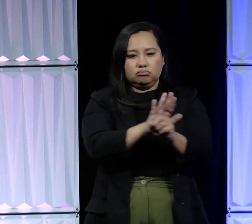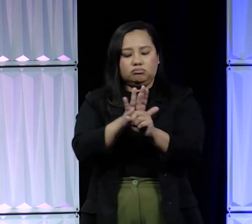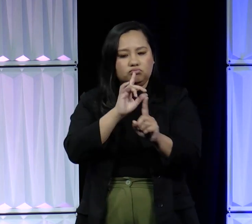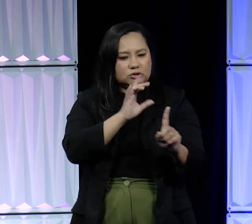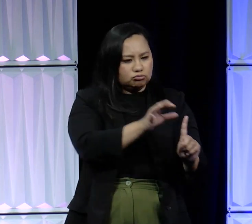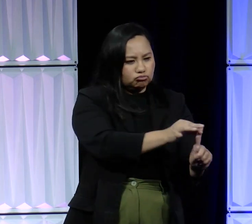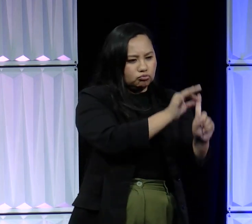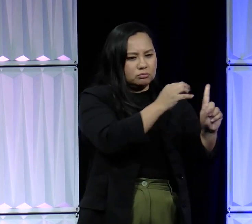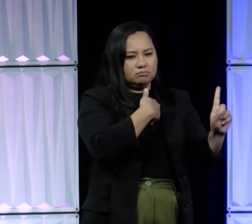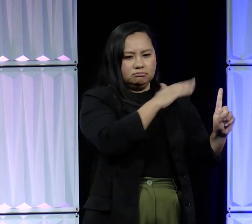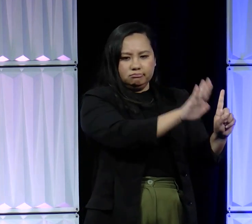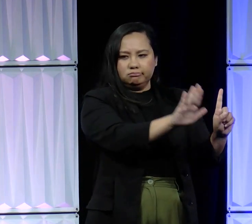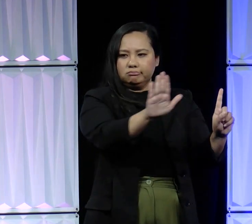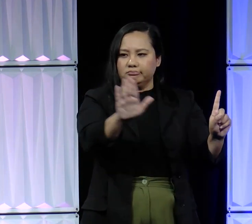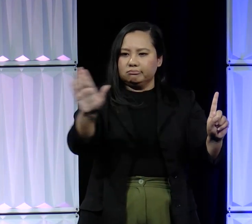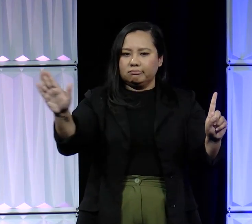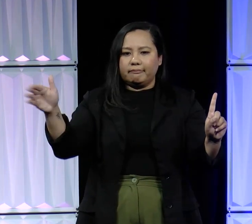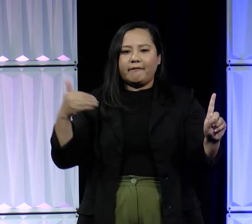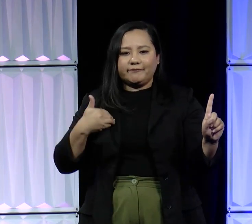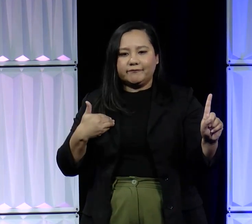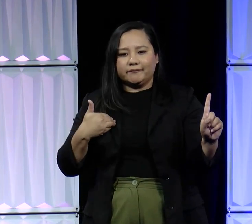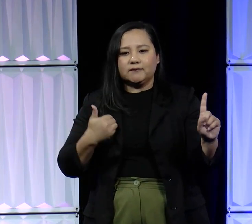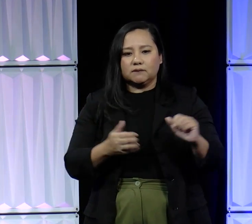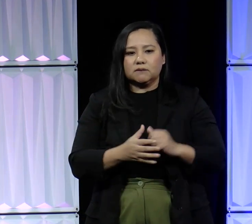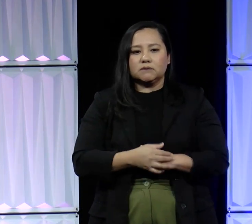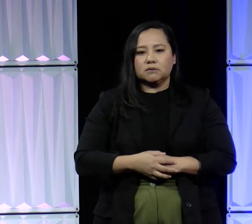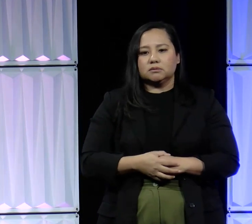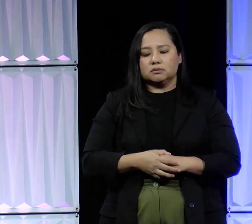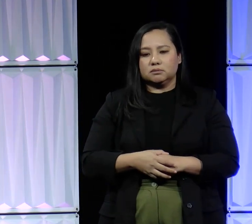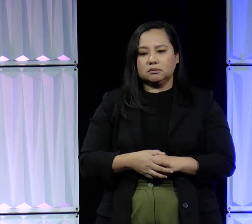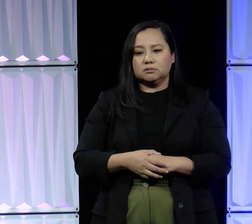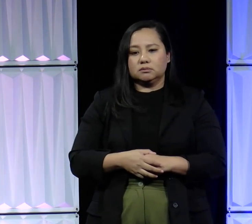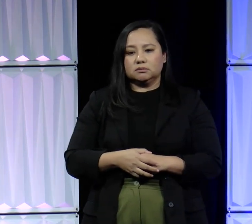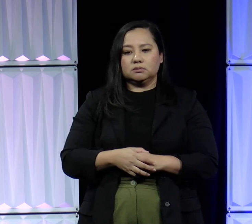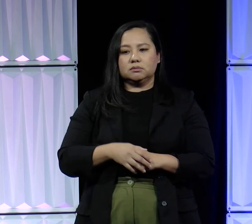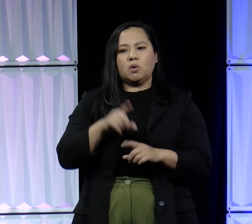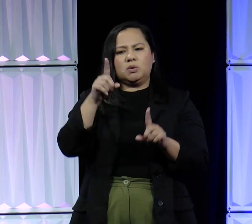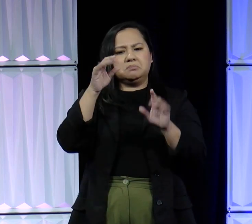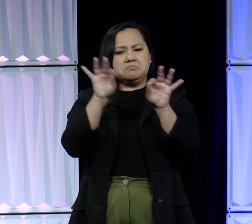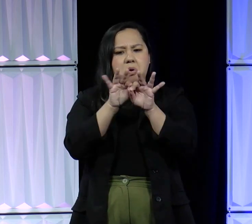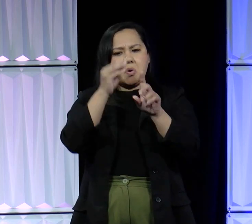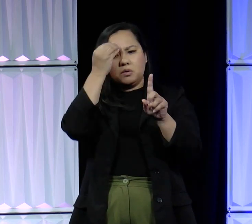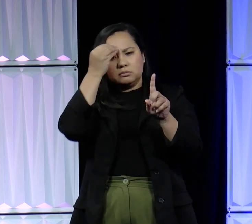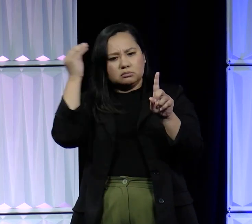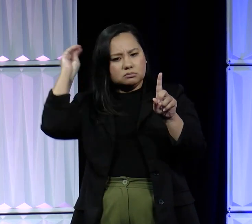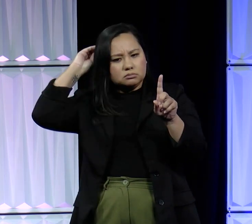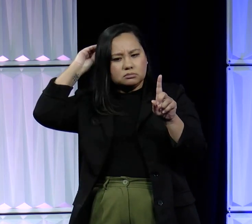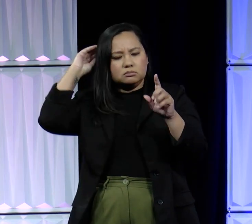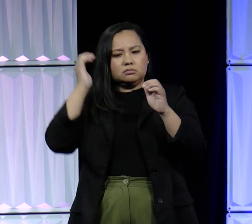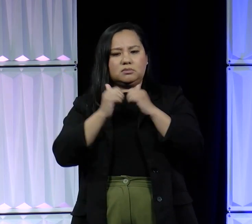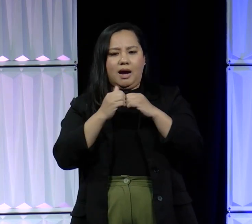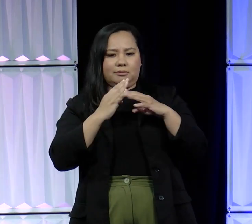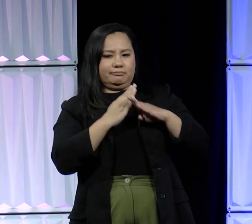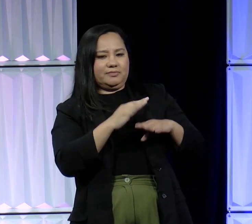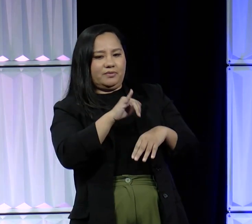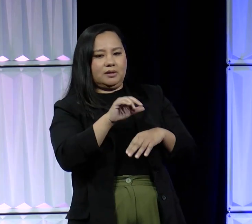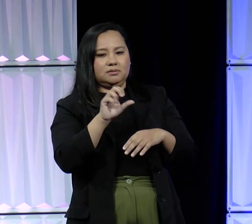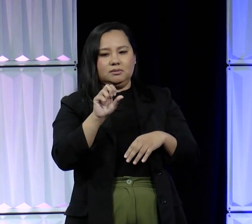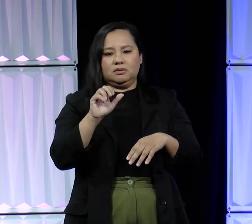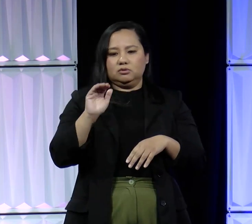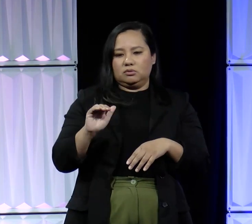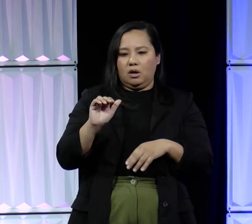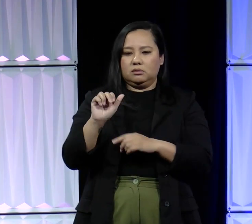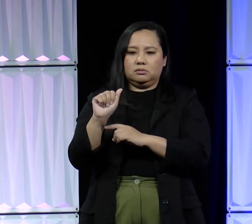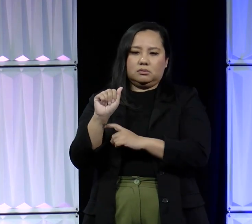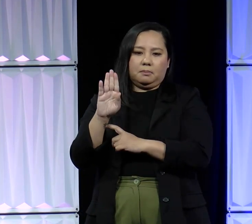what it means to realize true prevention of child sexual abuse. When it comes to child sexual abuse, our